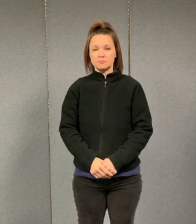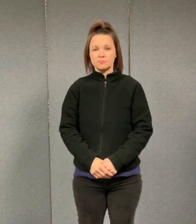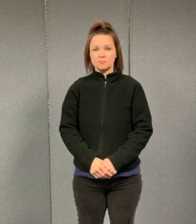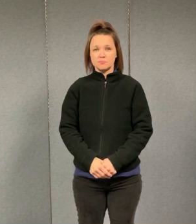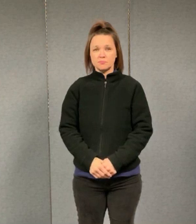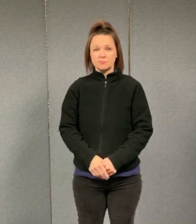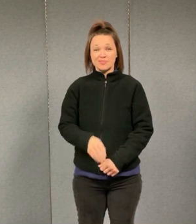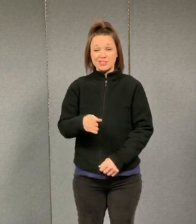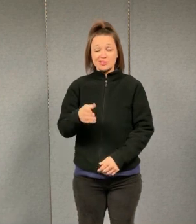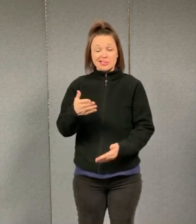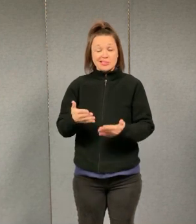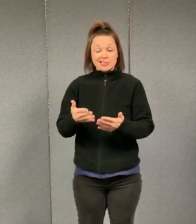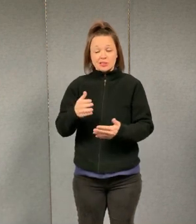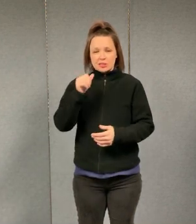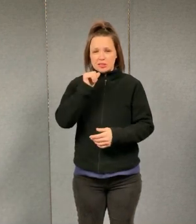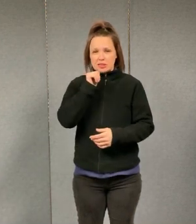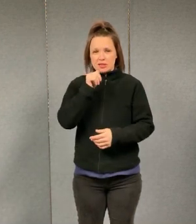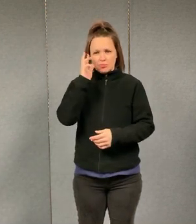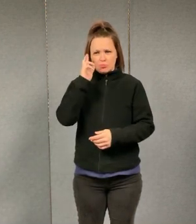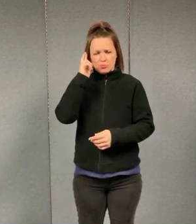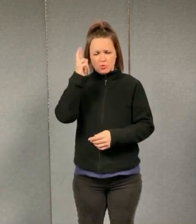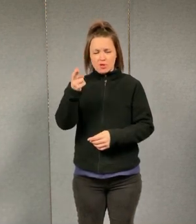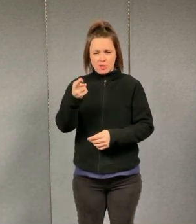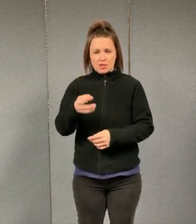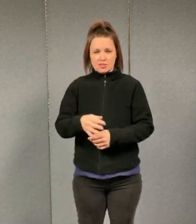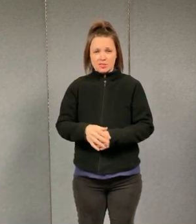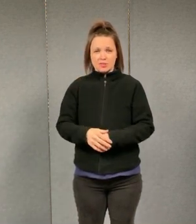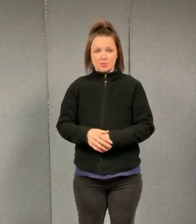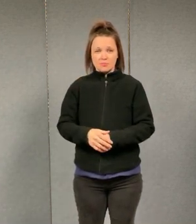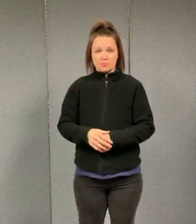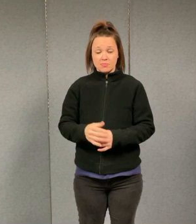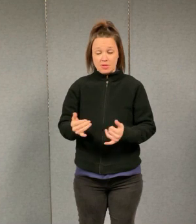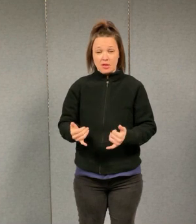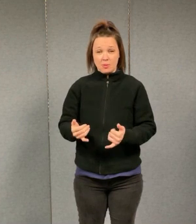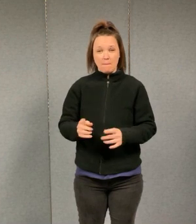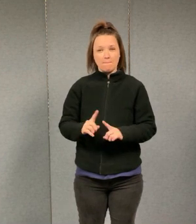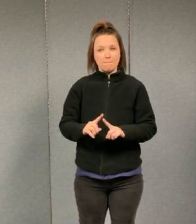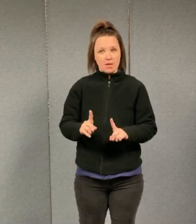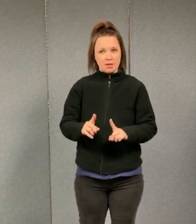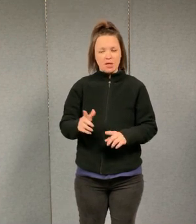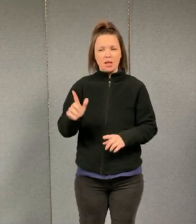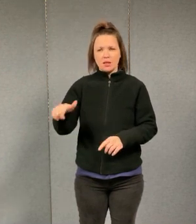not realize it now, but one day these formulas will be really useful to you all.